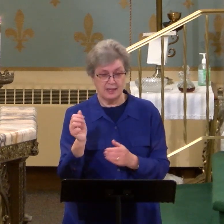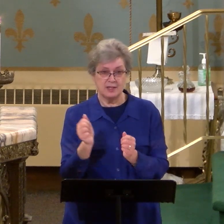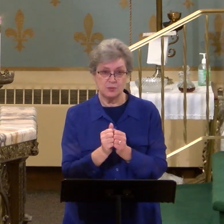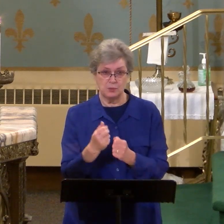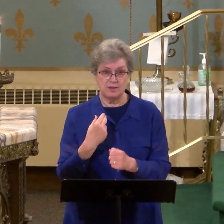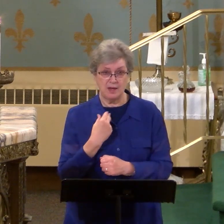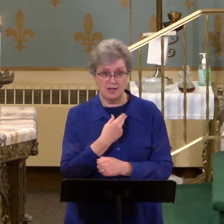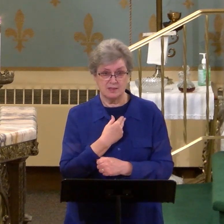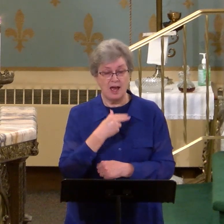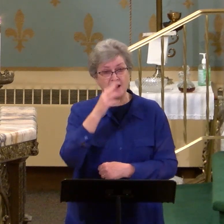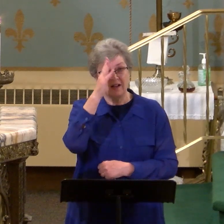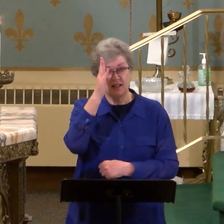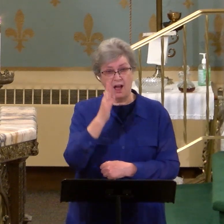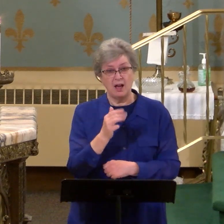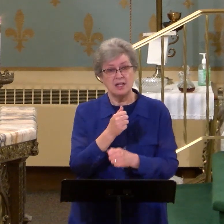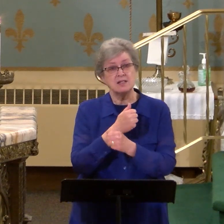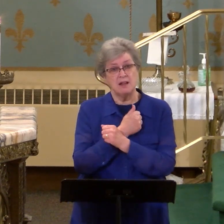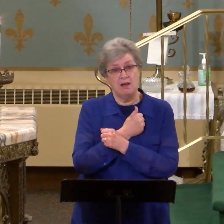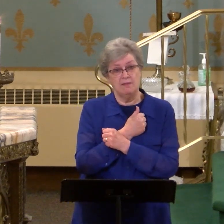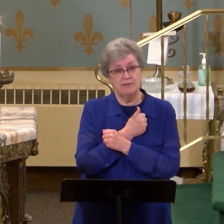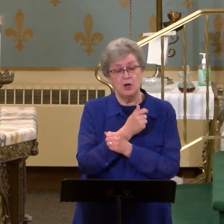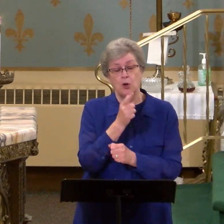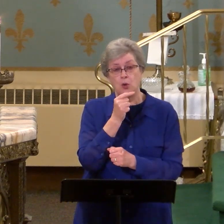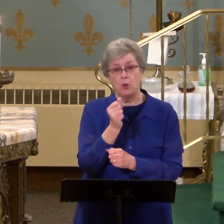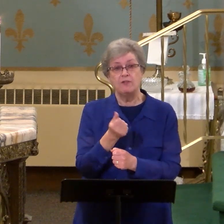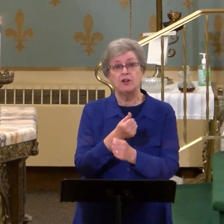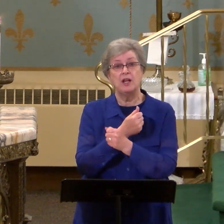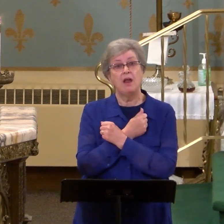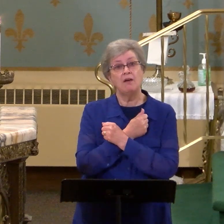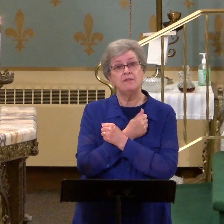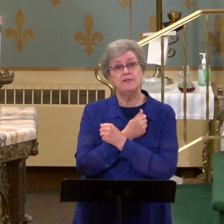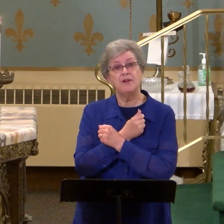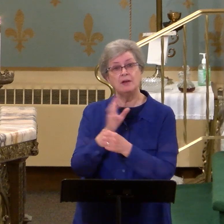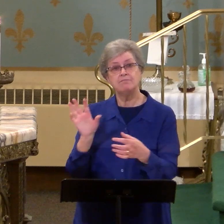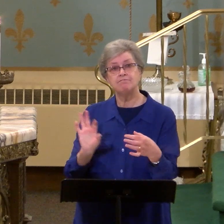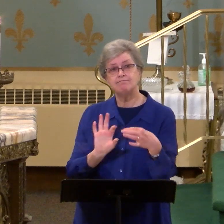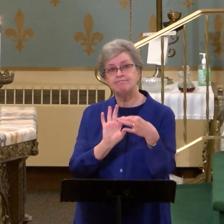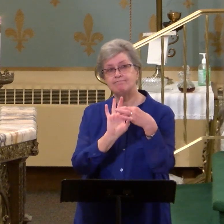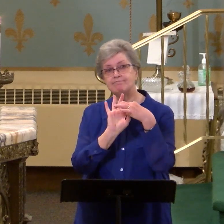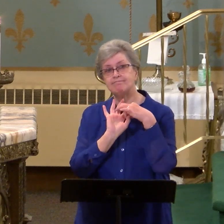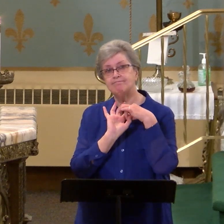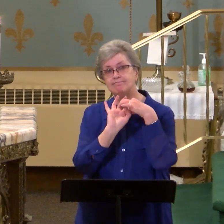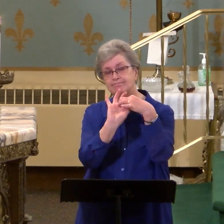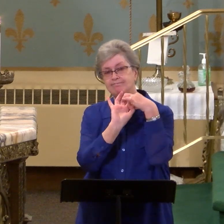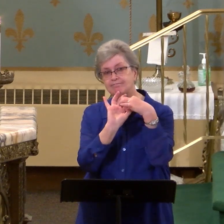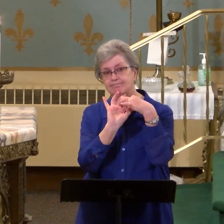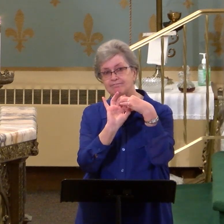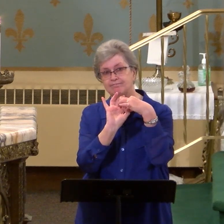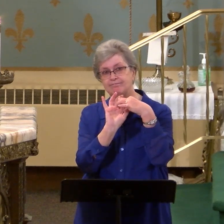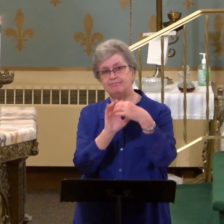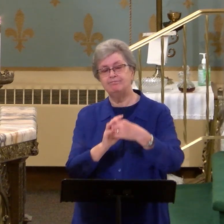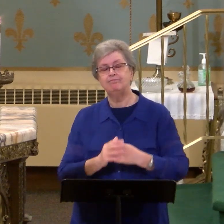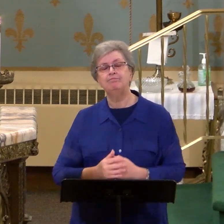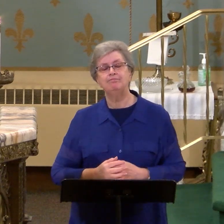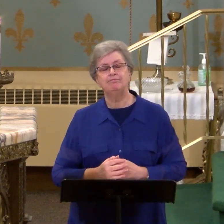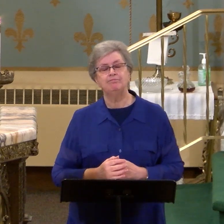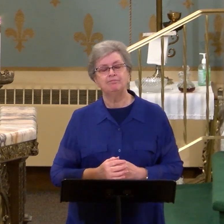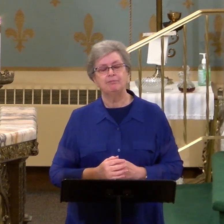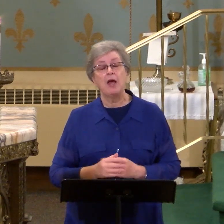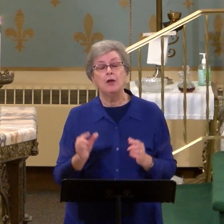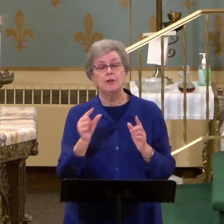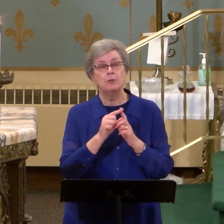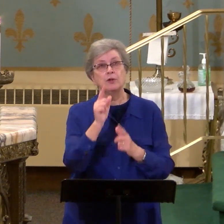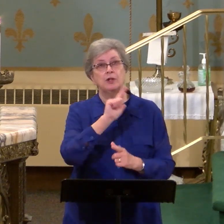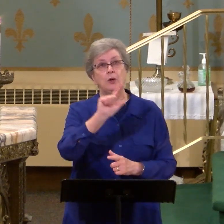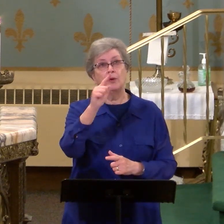is love, and whoever remains in love remains in God and God in him. The